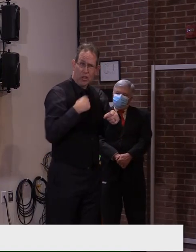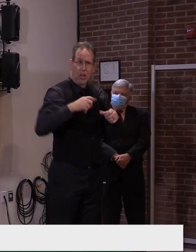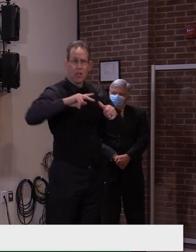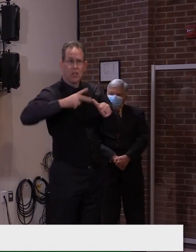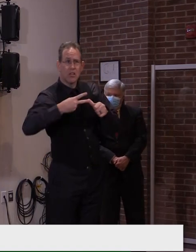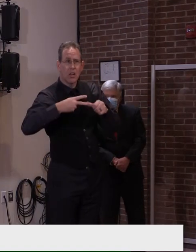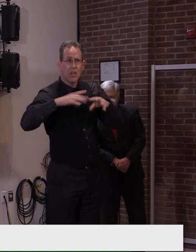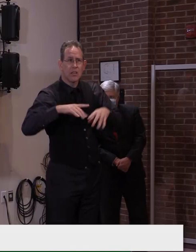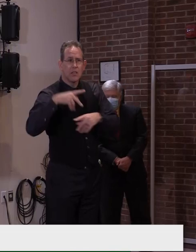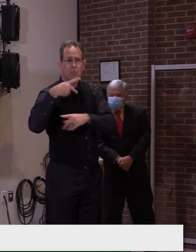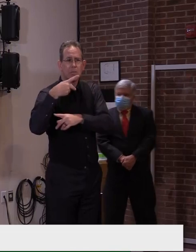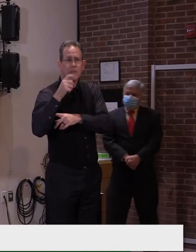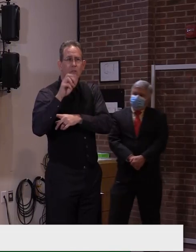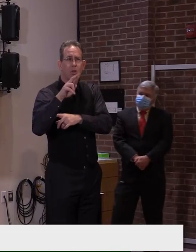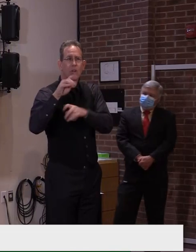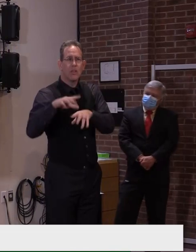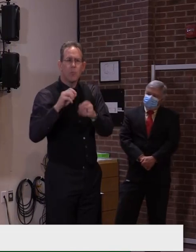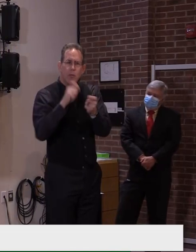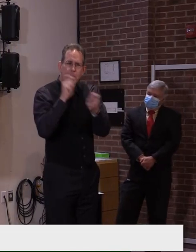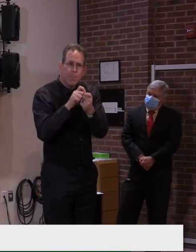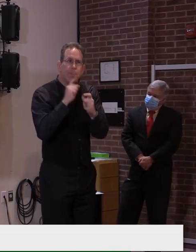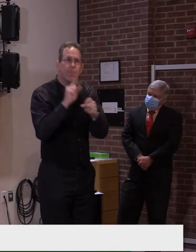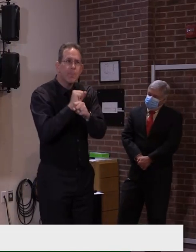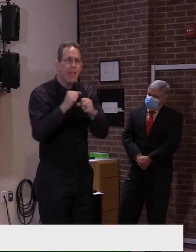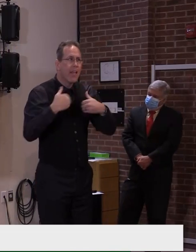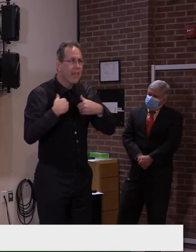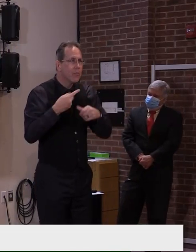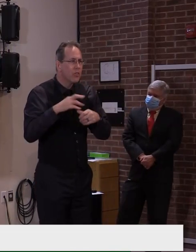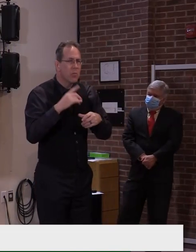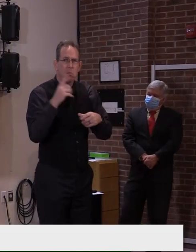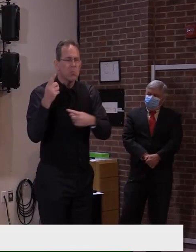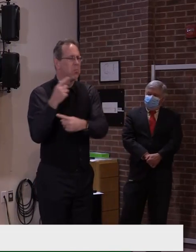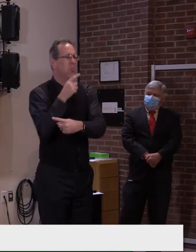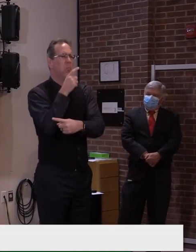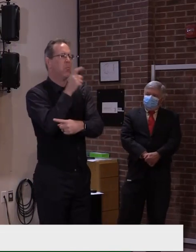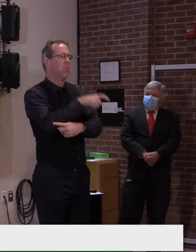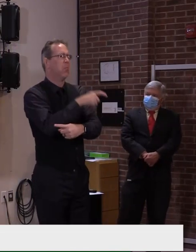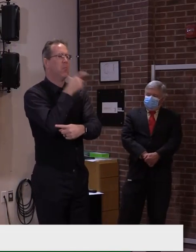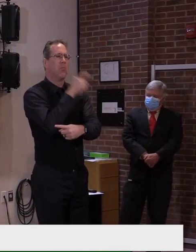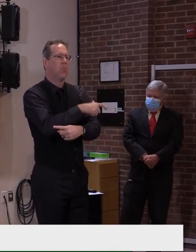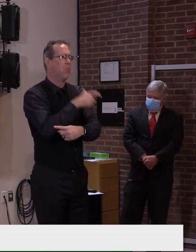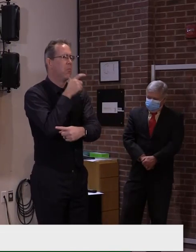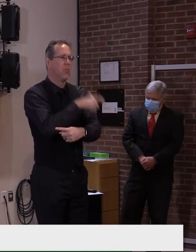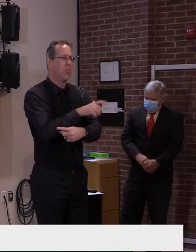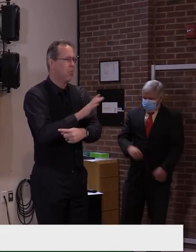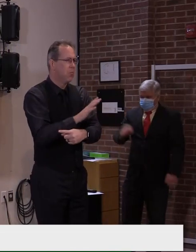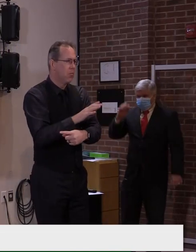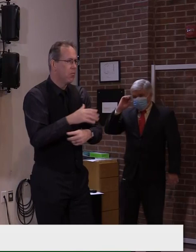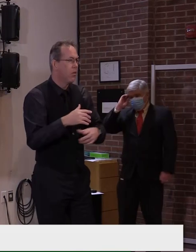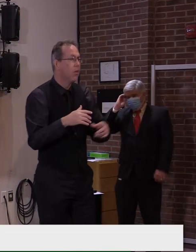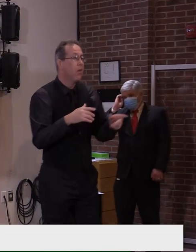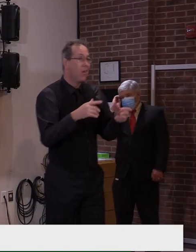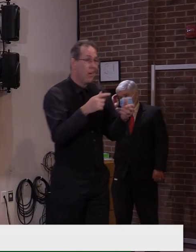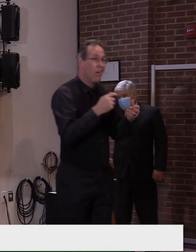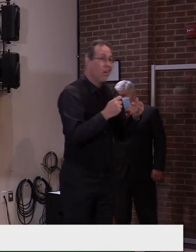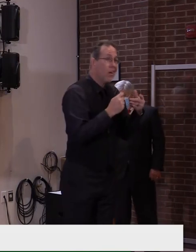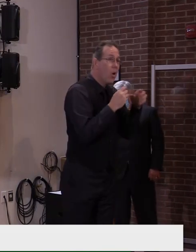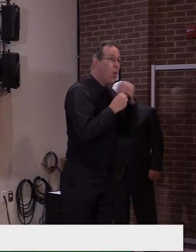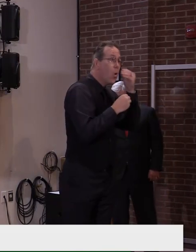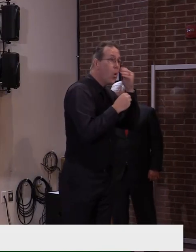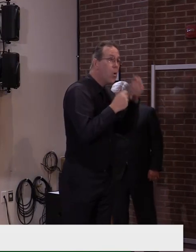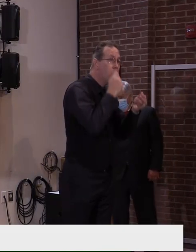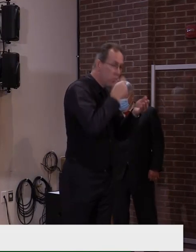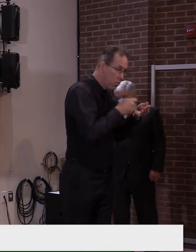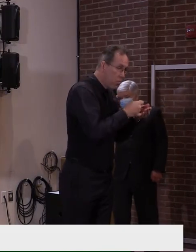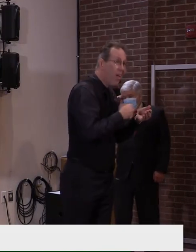result of the home test and not confirm it with a PCR if it's a positive test. So if they have symptoms and they